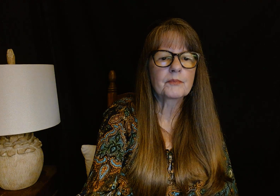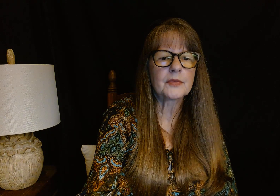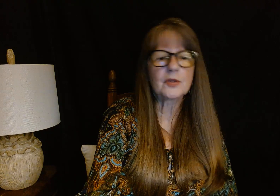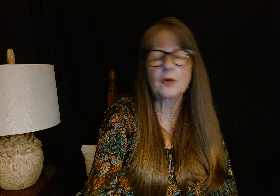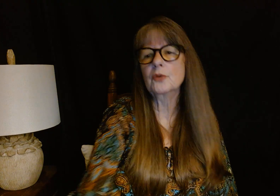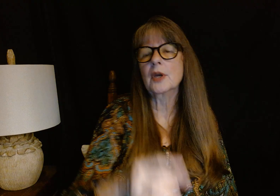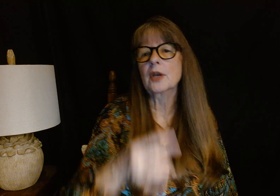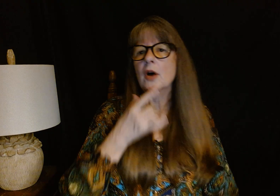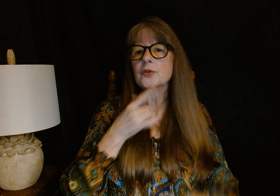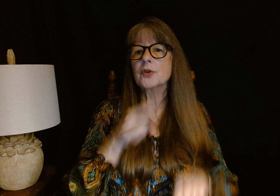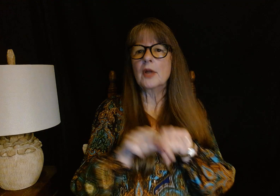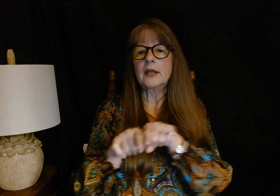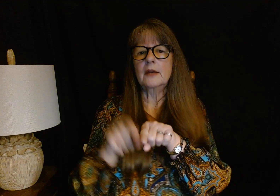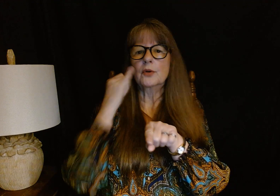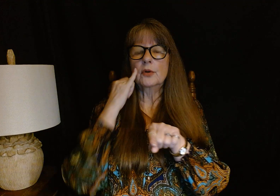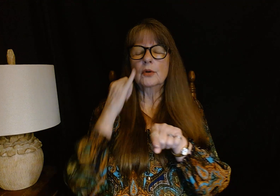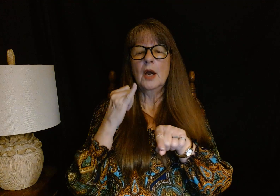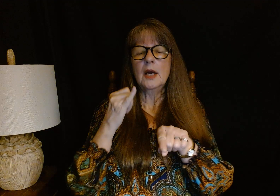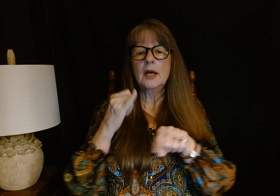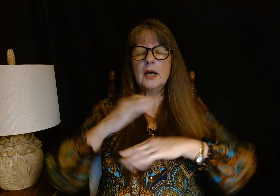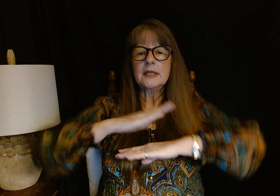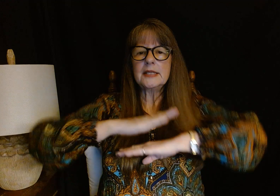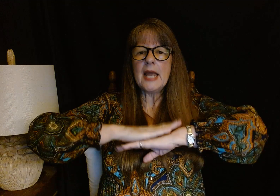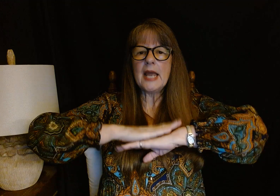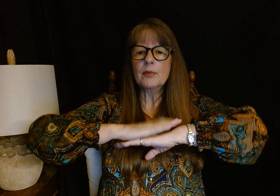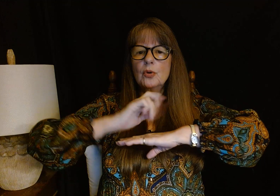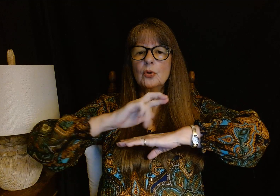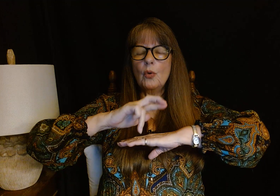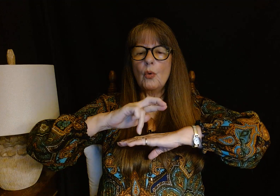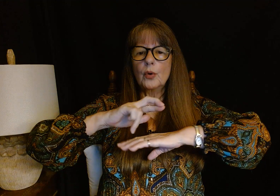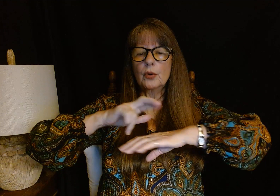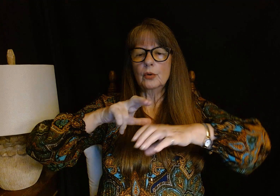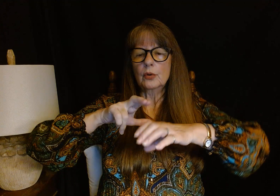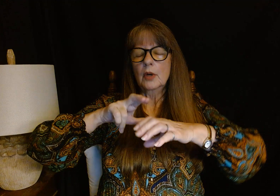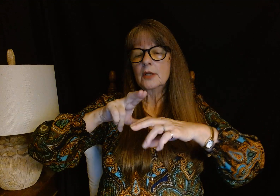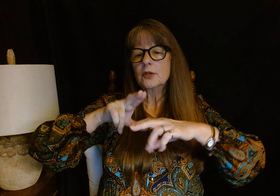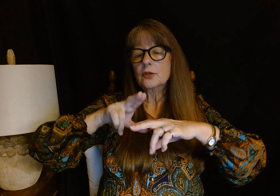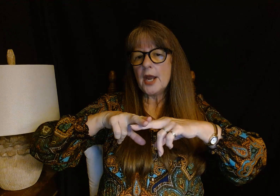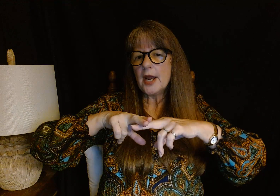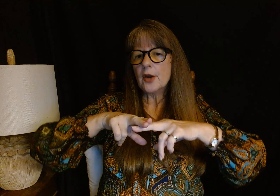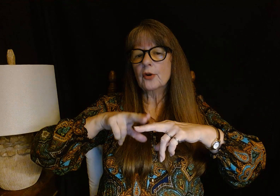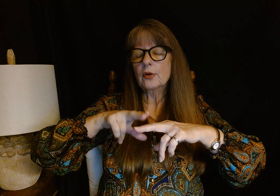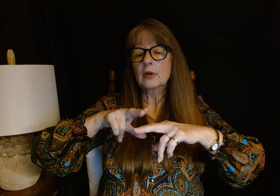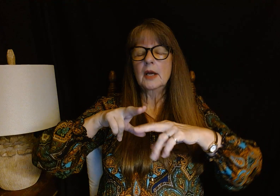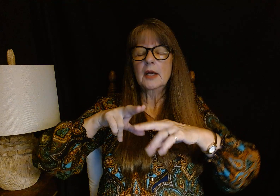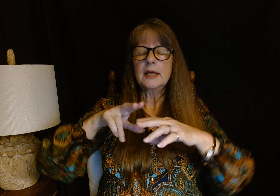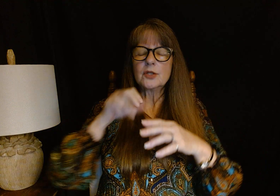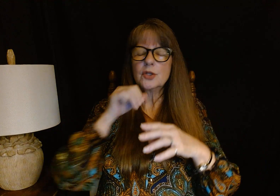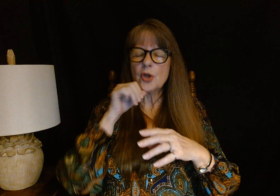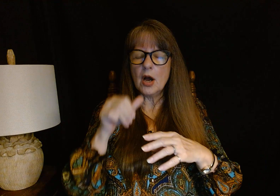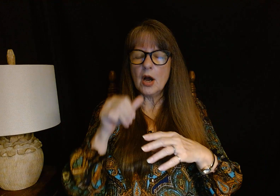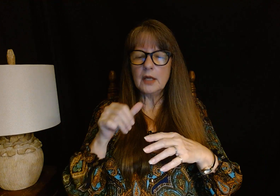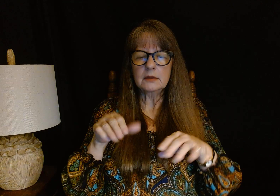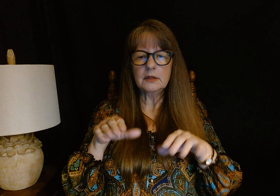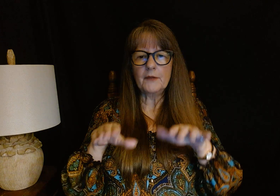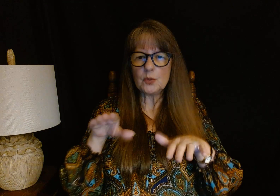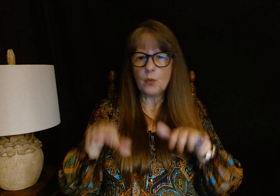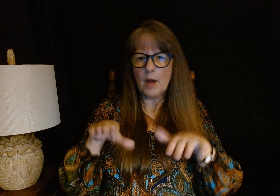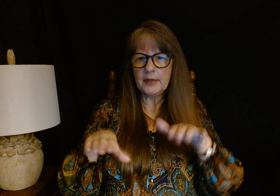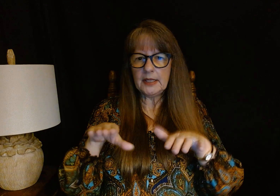So you can also, if your table or your chair is not if it's wobbly,